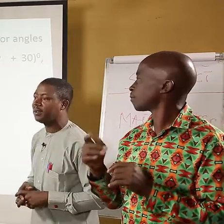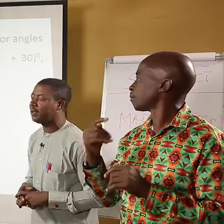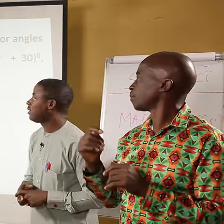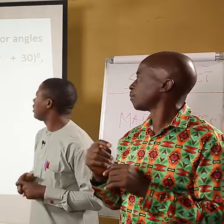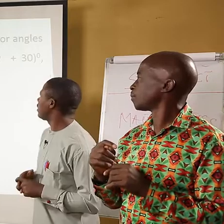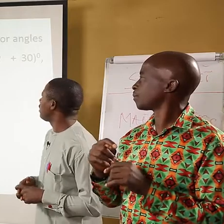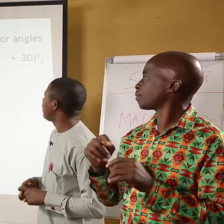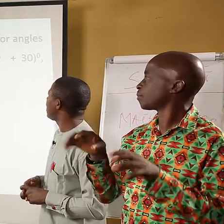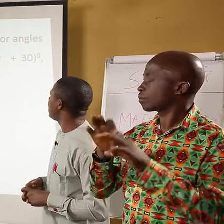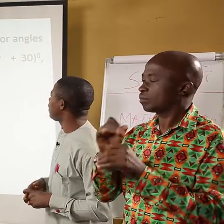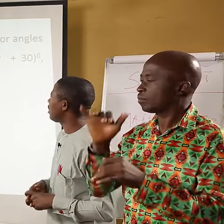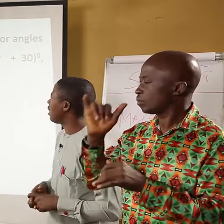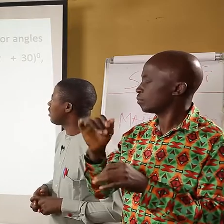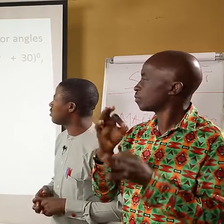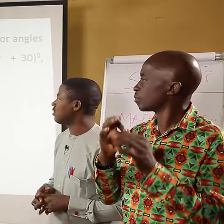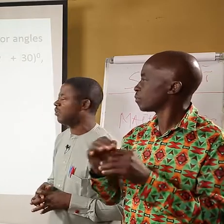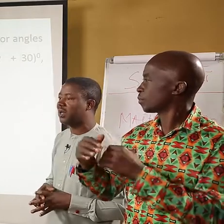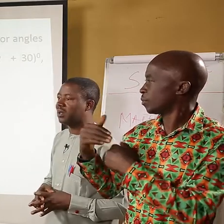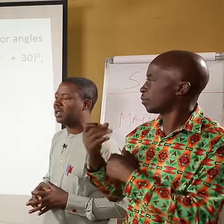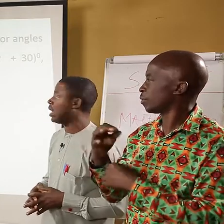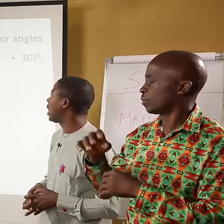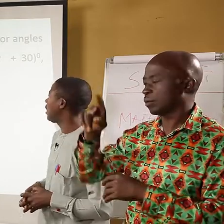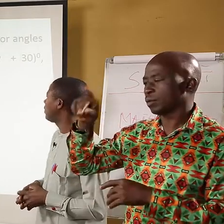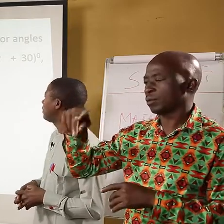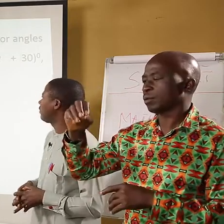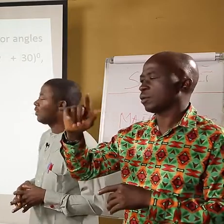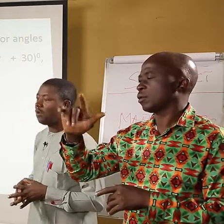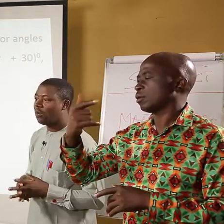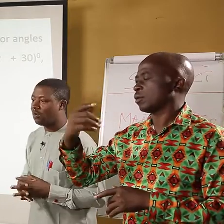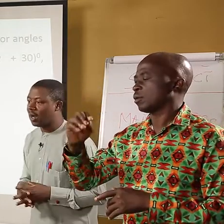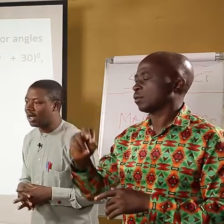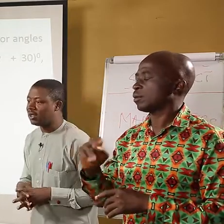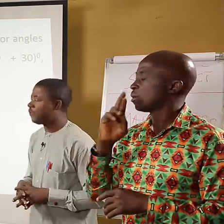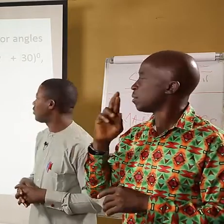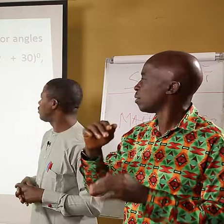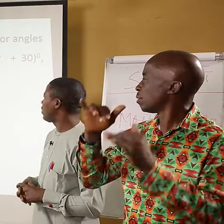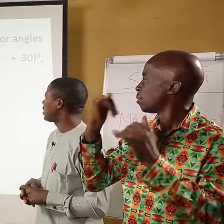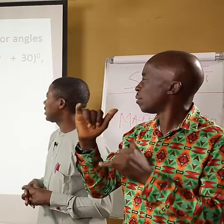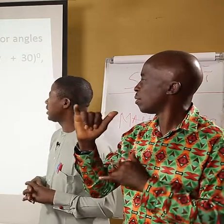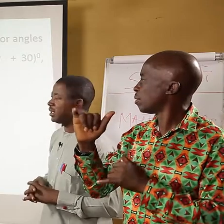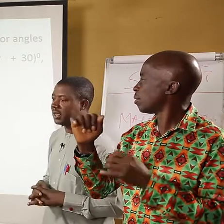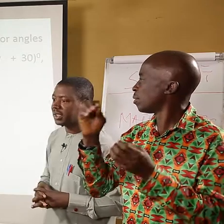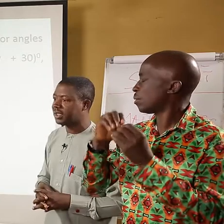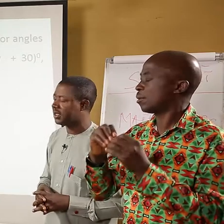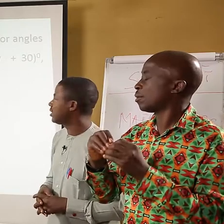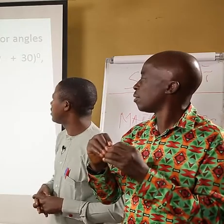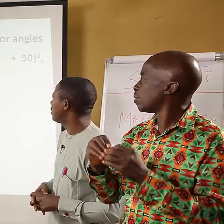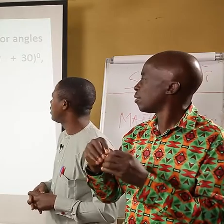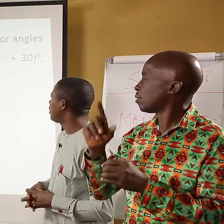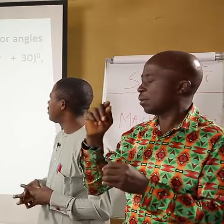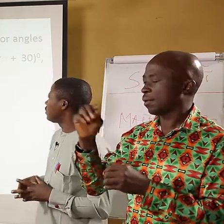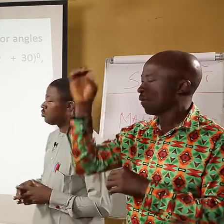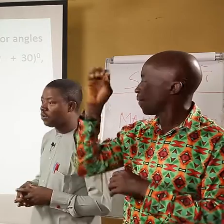y if the exterior angles of a polygon are y plus 20